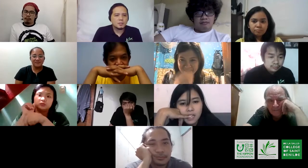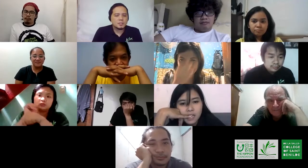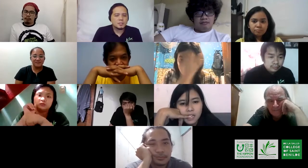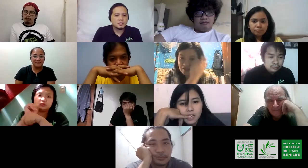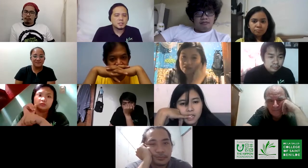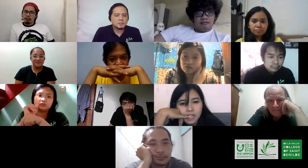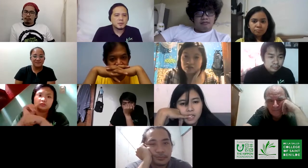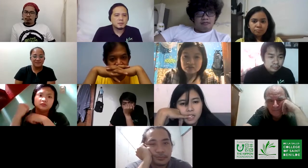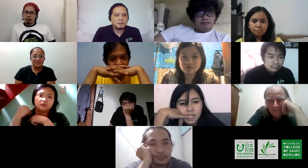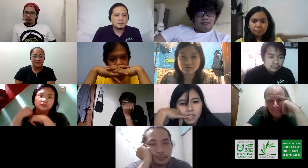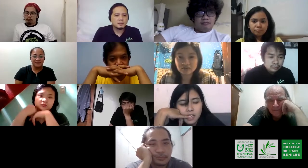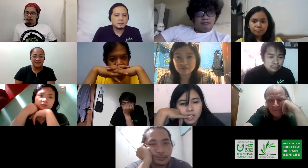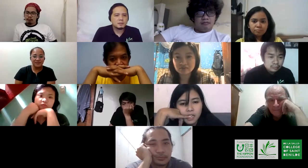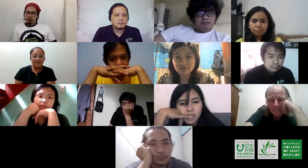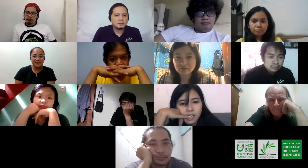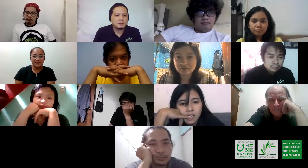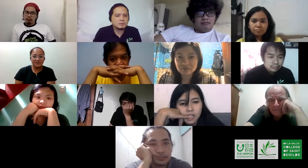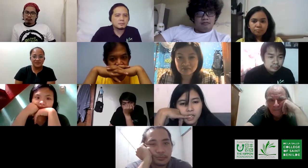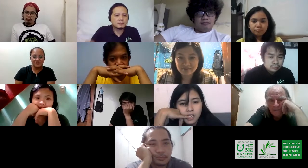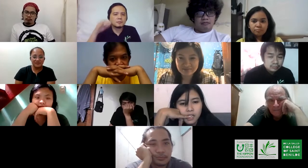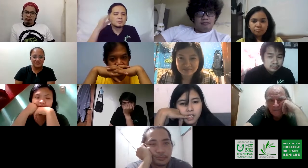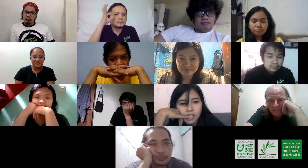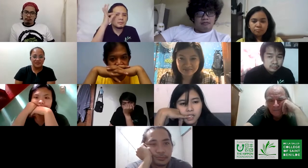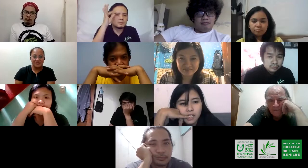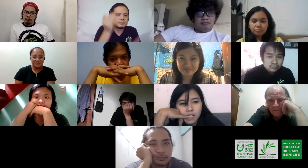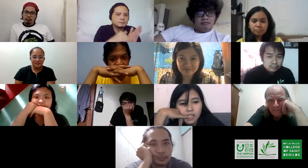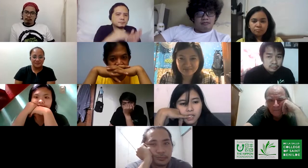So this is Jasmine. Mm-hmm.